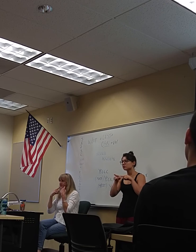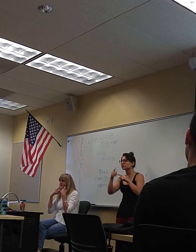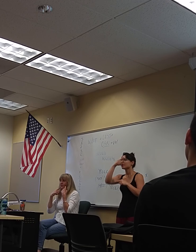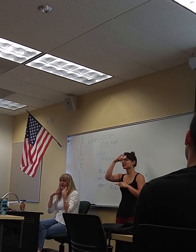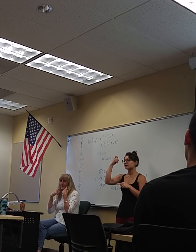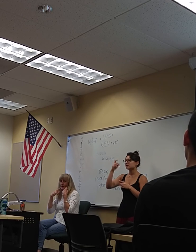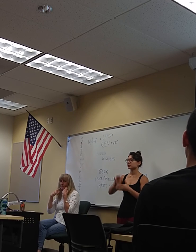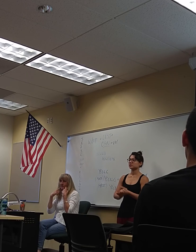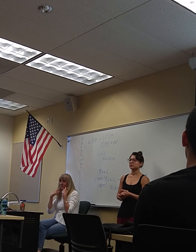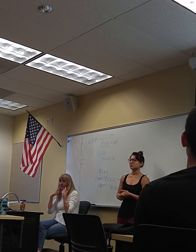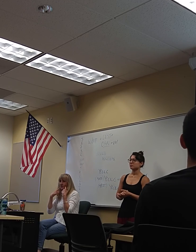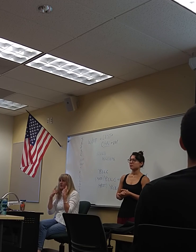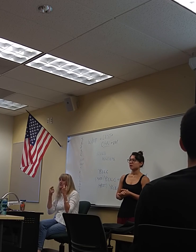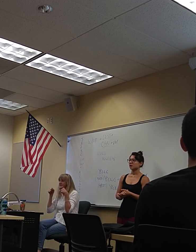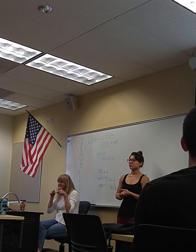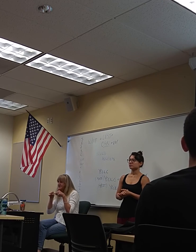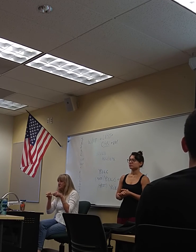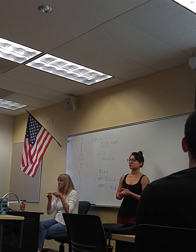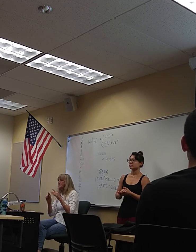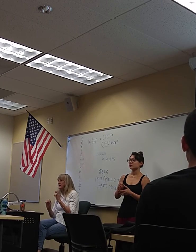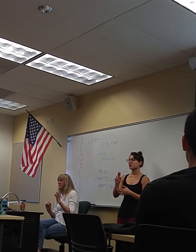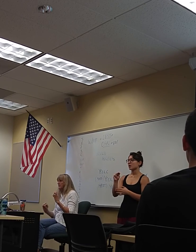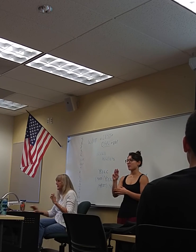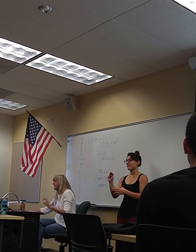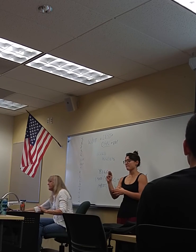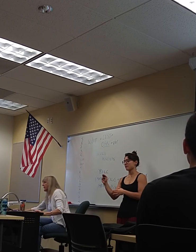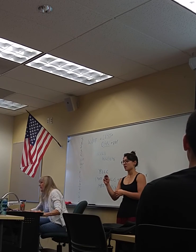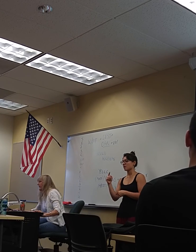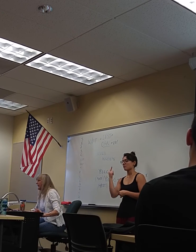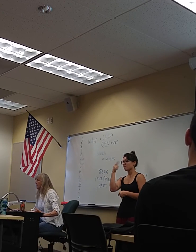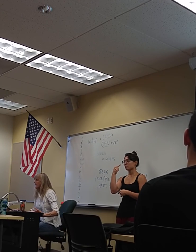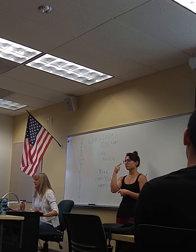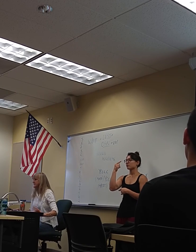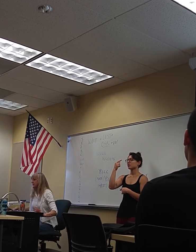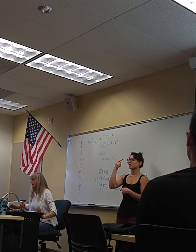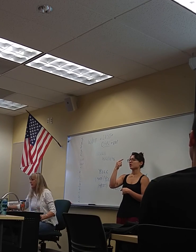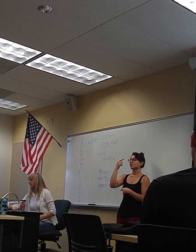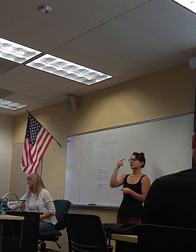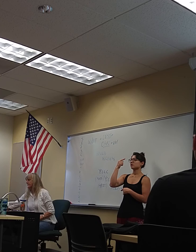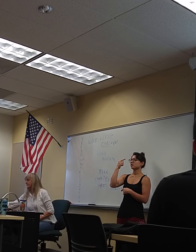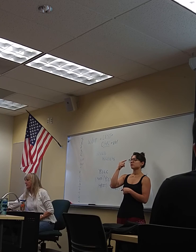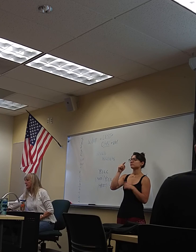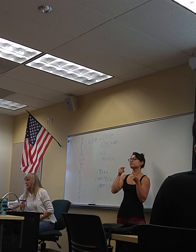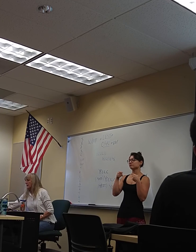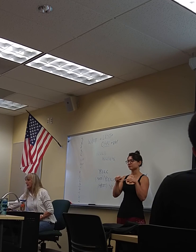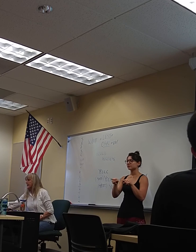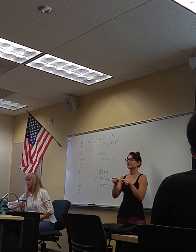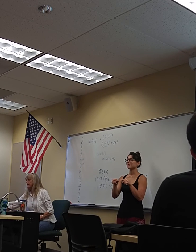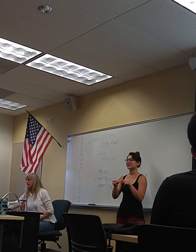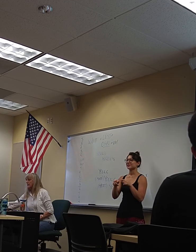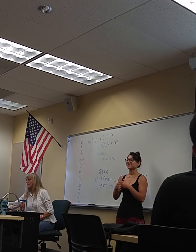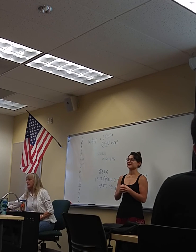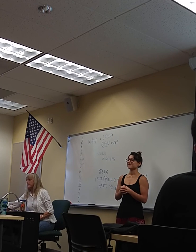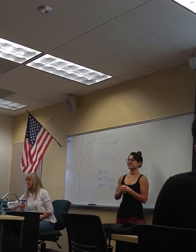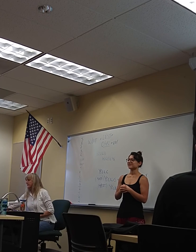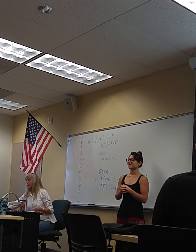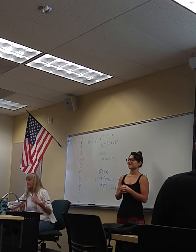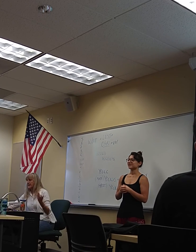just put that non-manual marker during, all right? And that will let us know that. Again, that